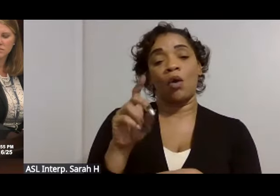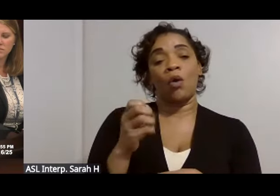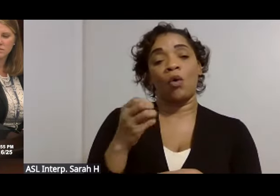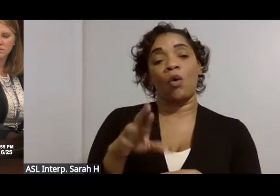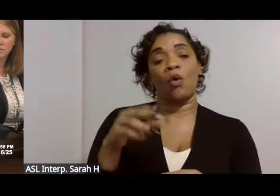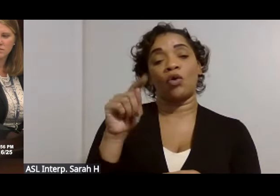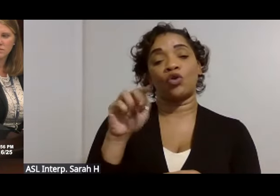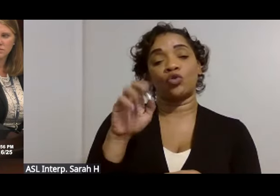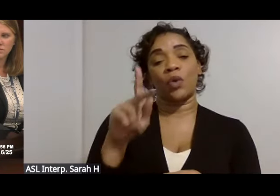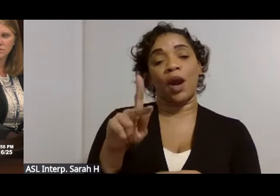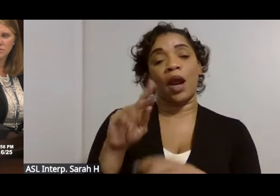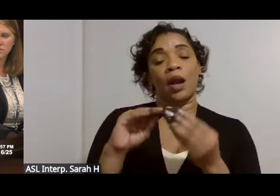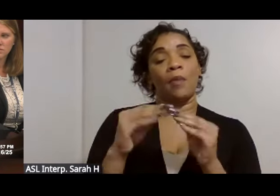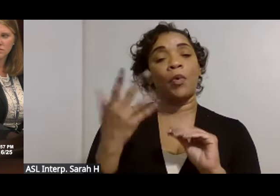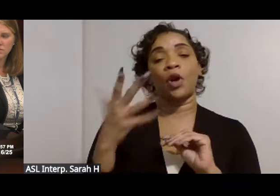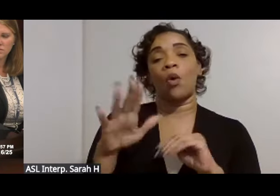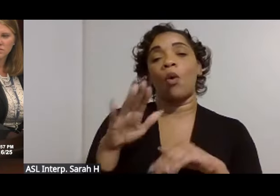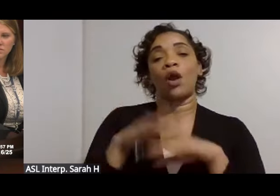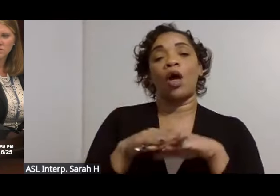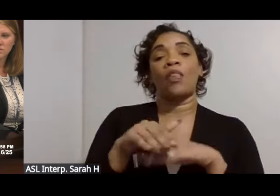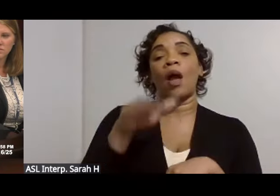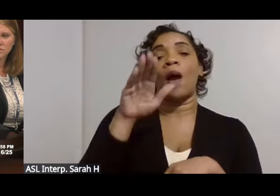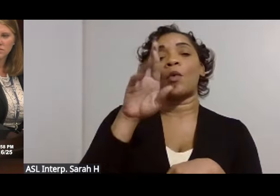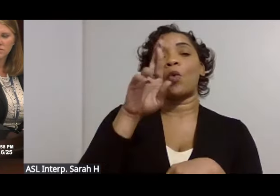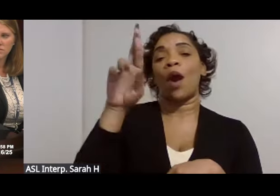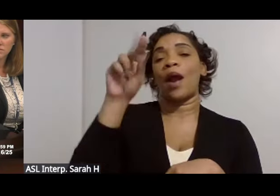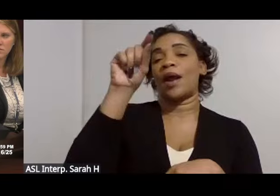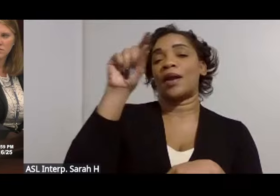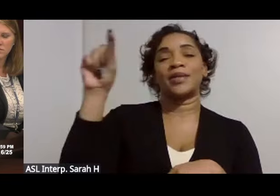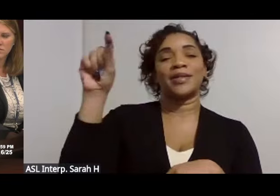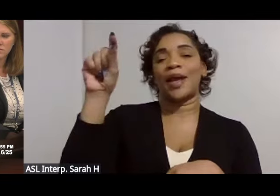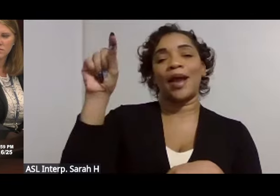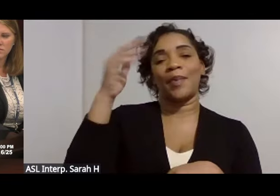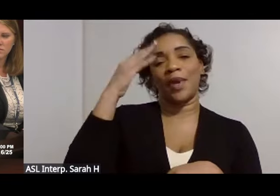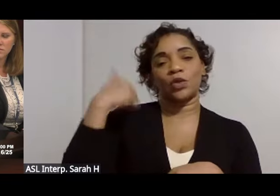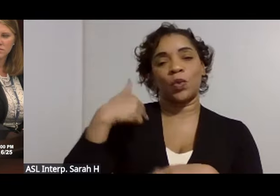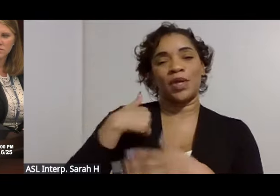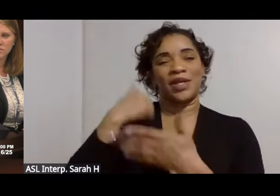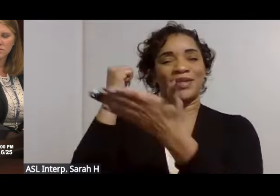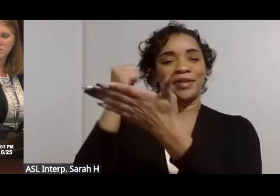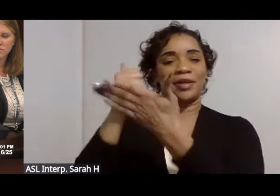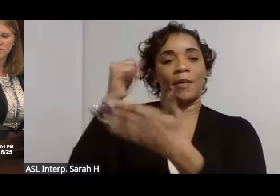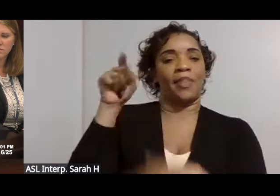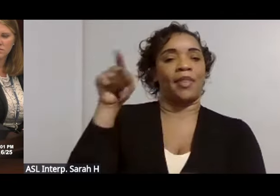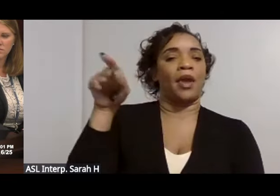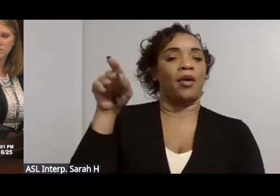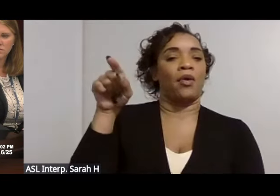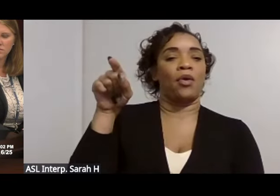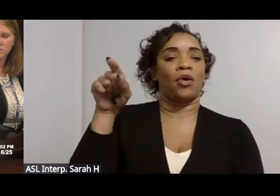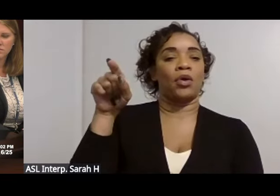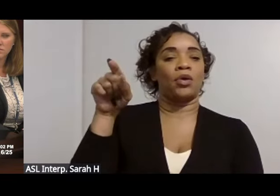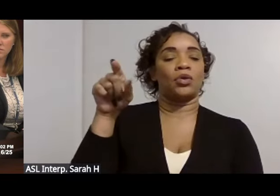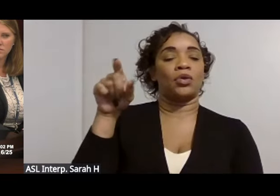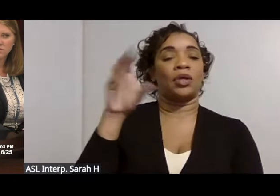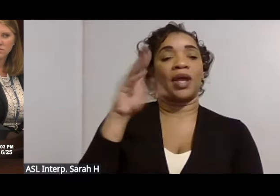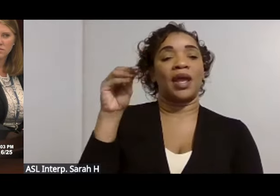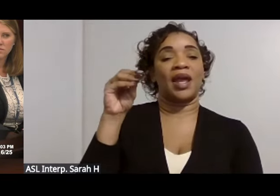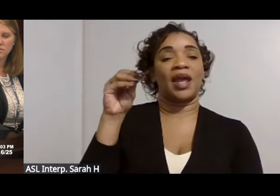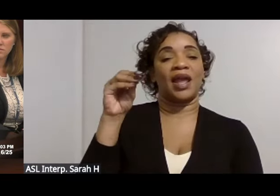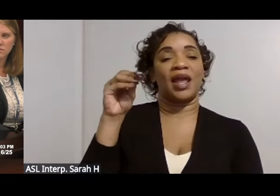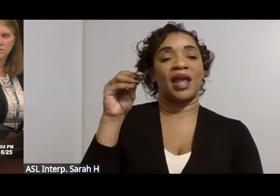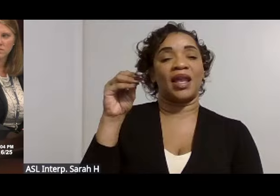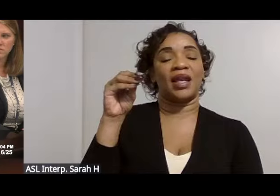upper right-hand side of the petition, because that's where we put our stamp. And if it goes there, it causes us